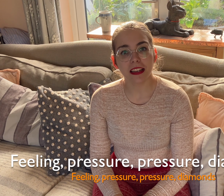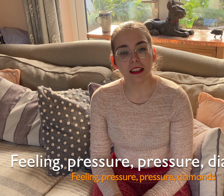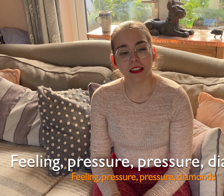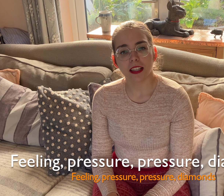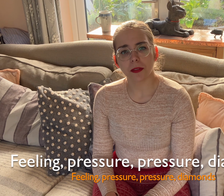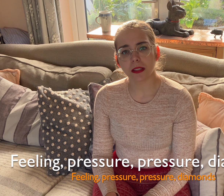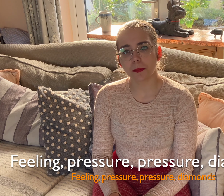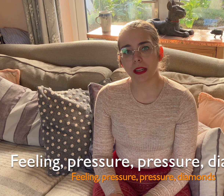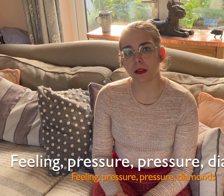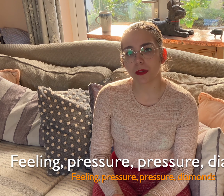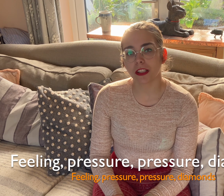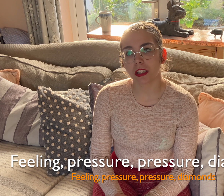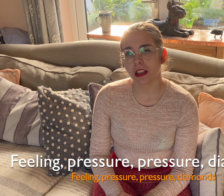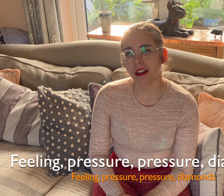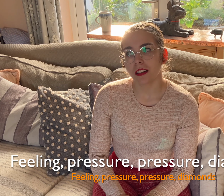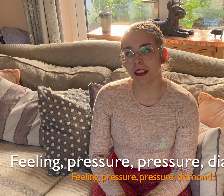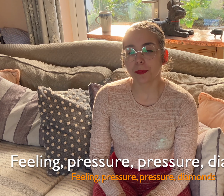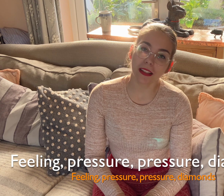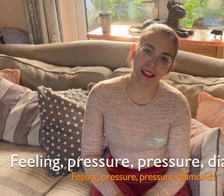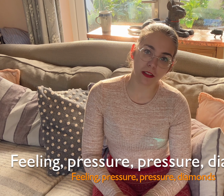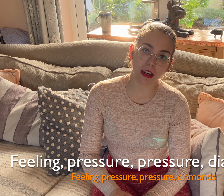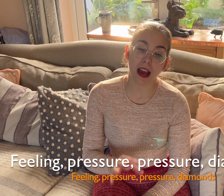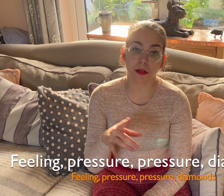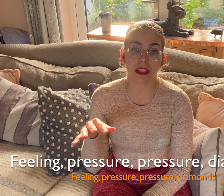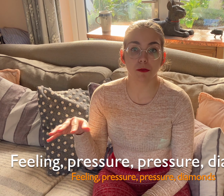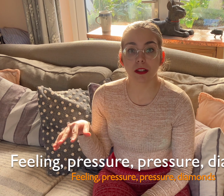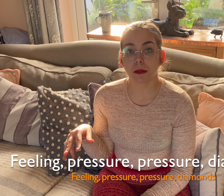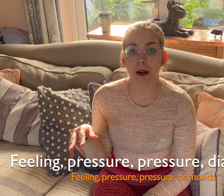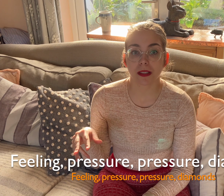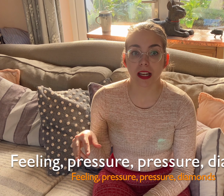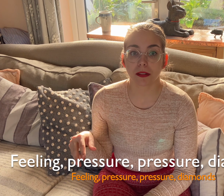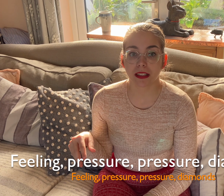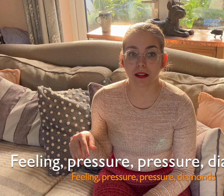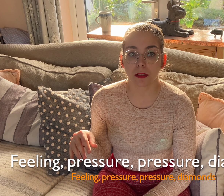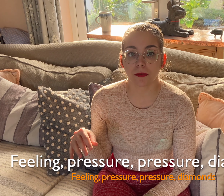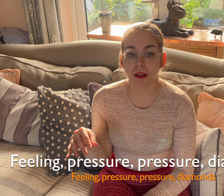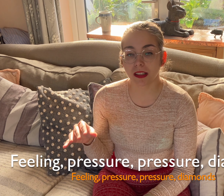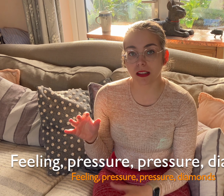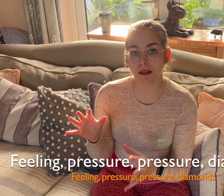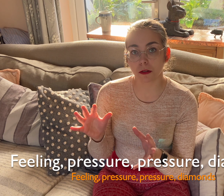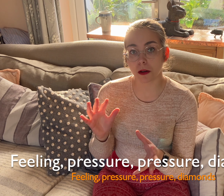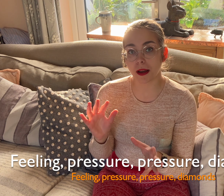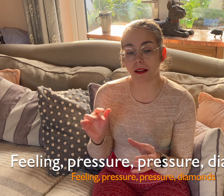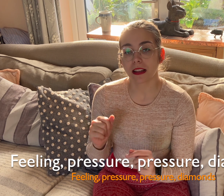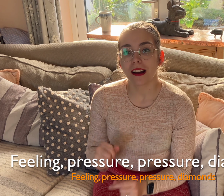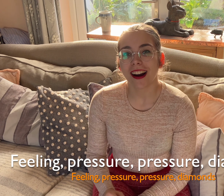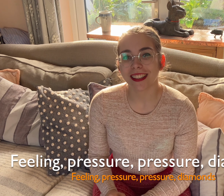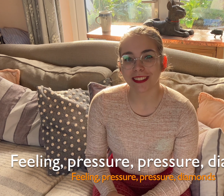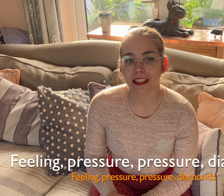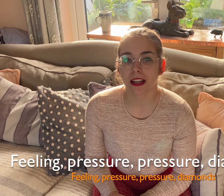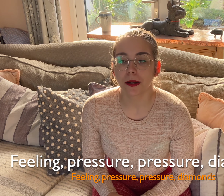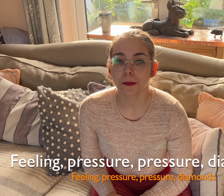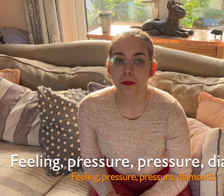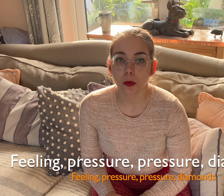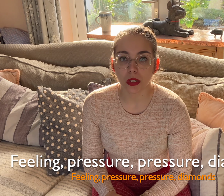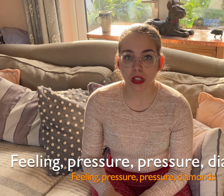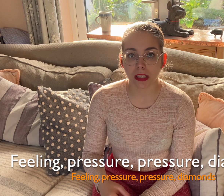there is the bit which, depending on how the rhythm comes out and how the verses come out, I do sign, which is the